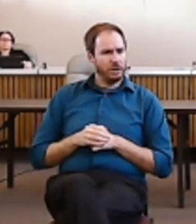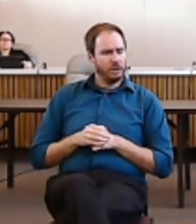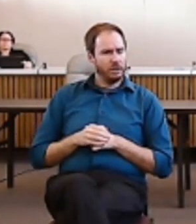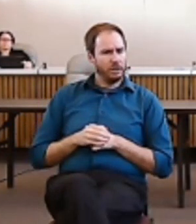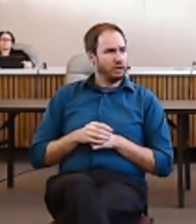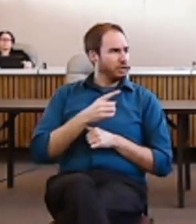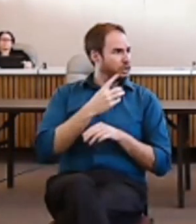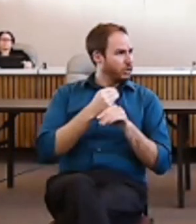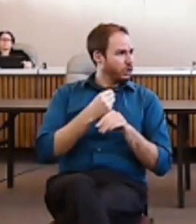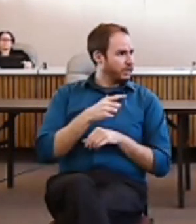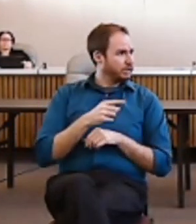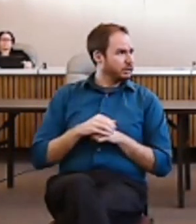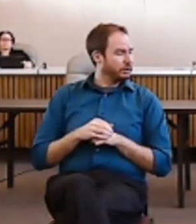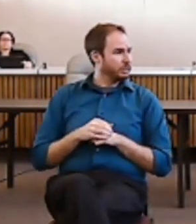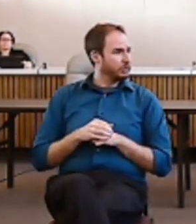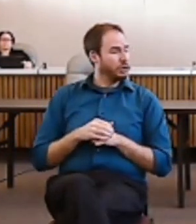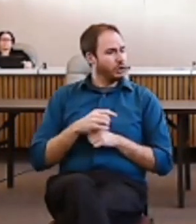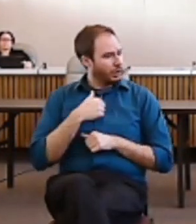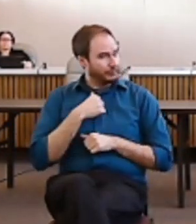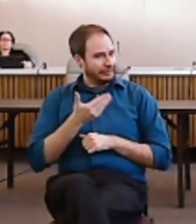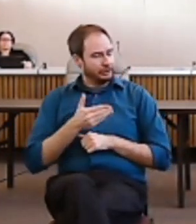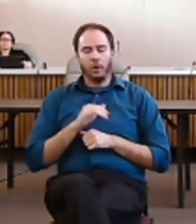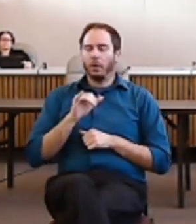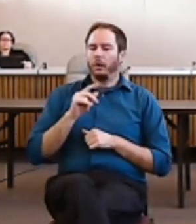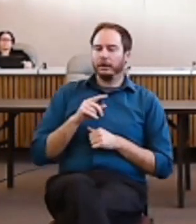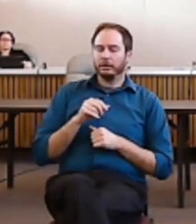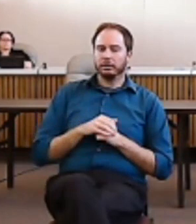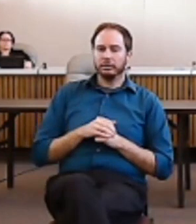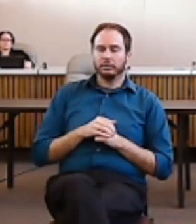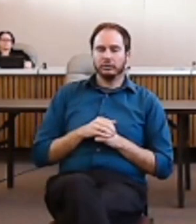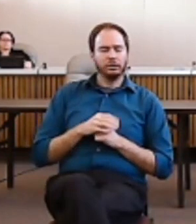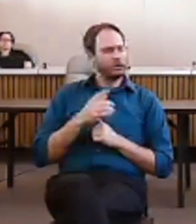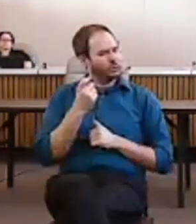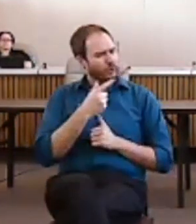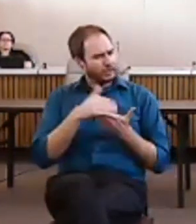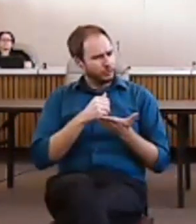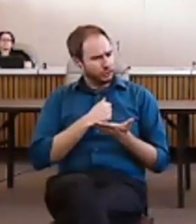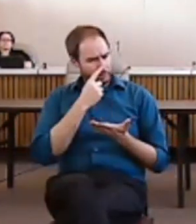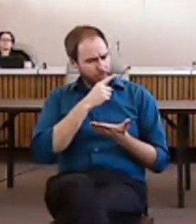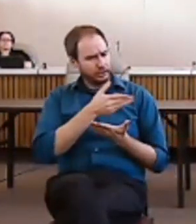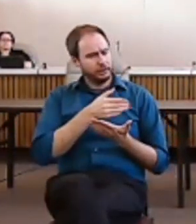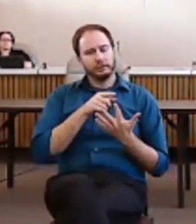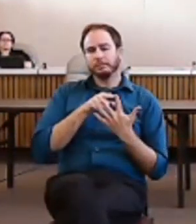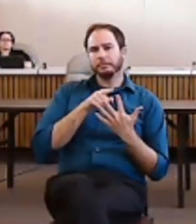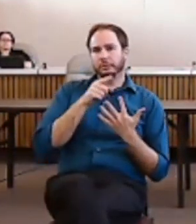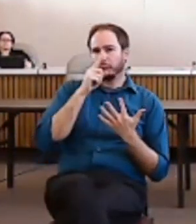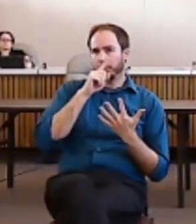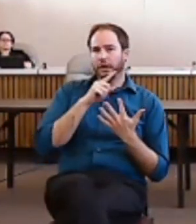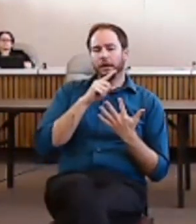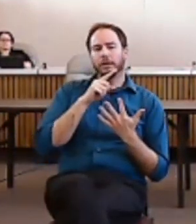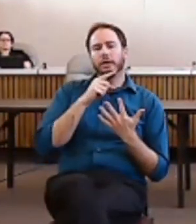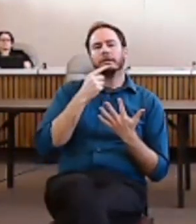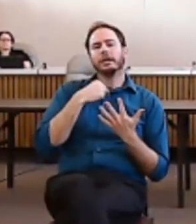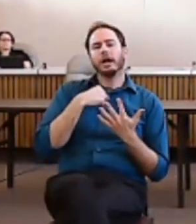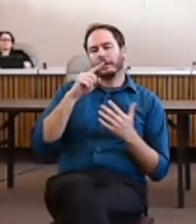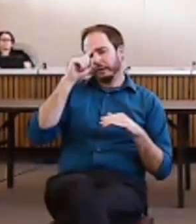It's gone. No, I'm still here. Okay. What was the question? Can you tell us